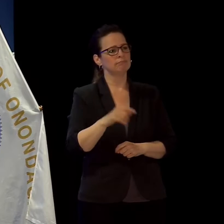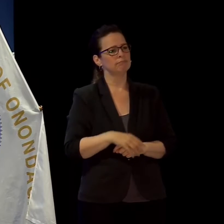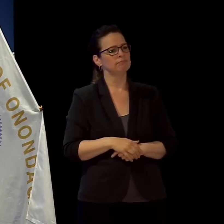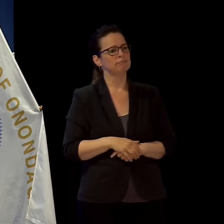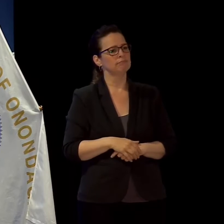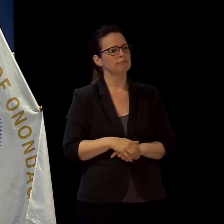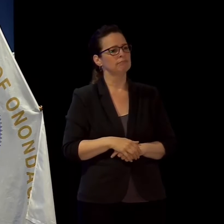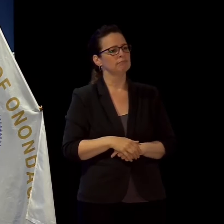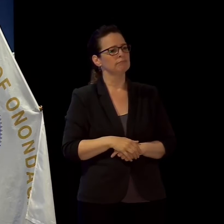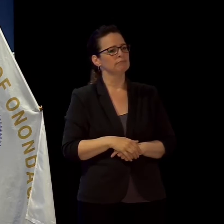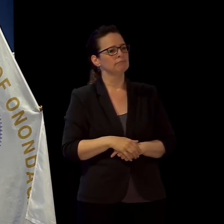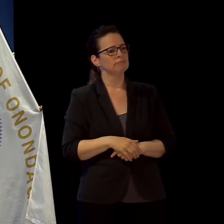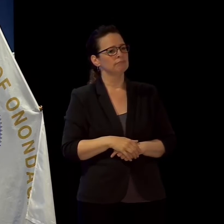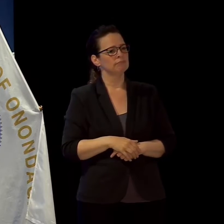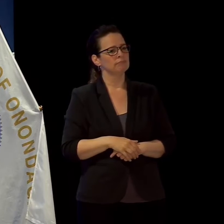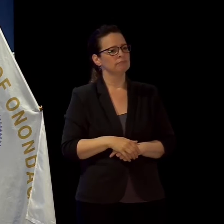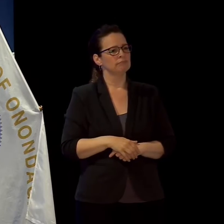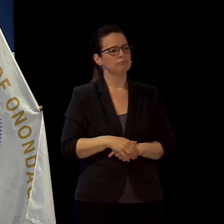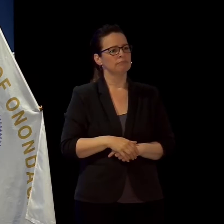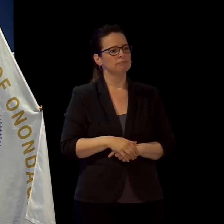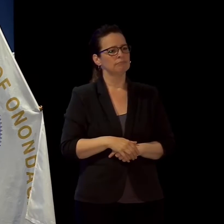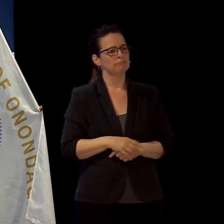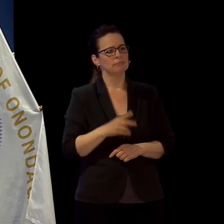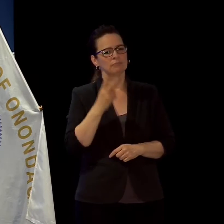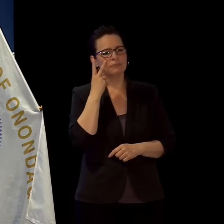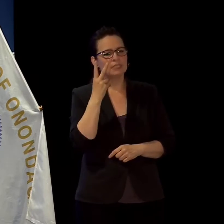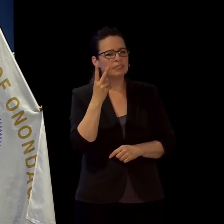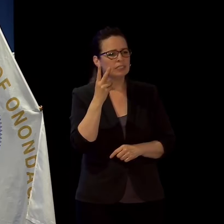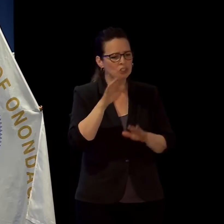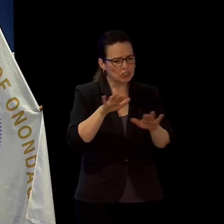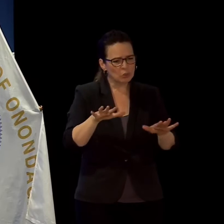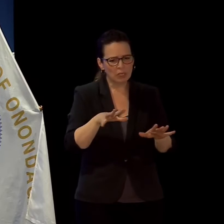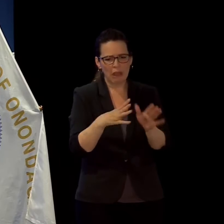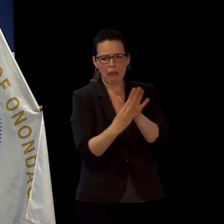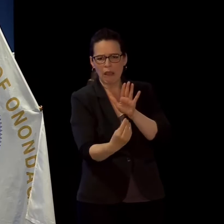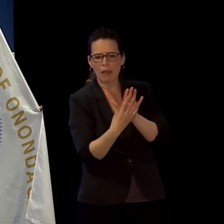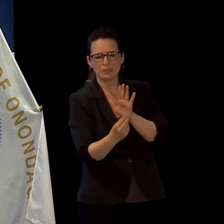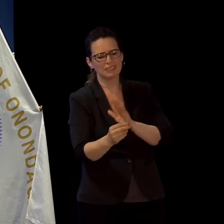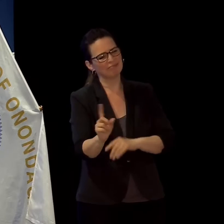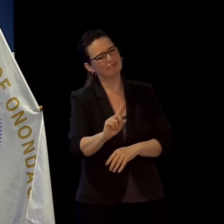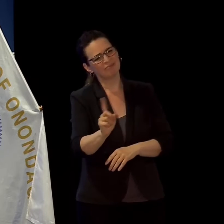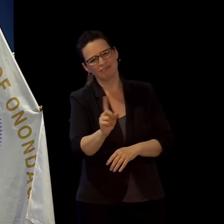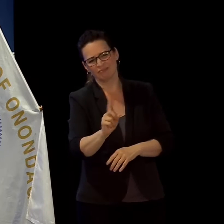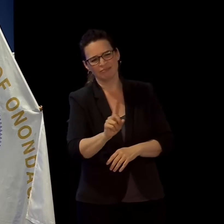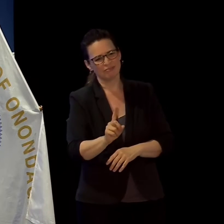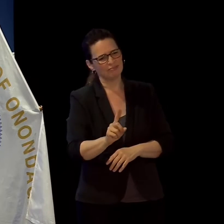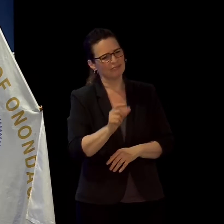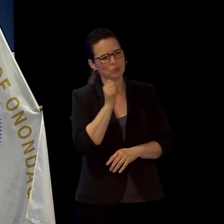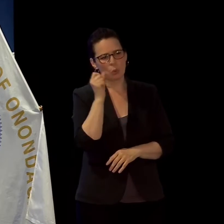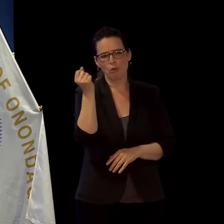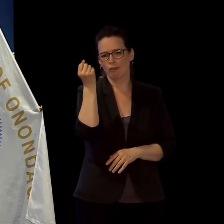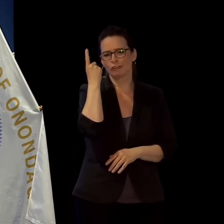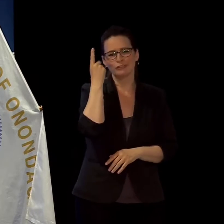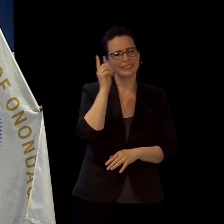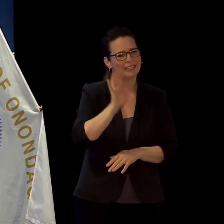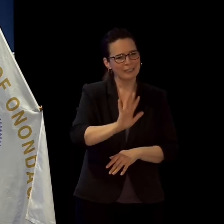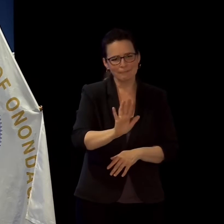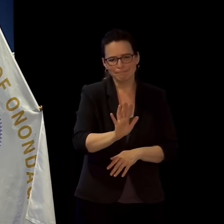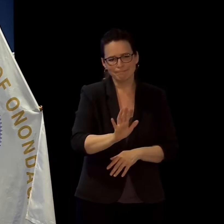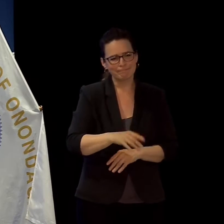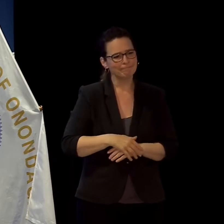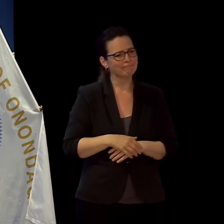Some of this is so big that you hate to see kids doing things that they don't understand sometimes. But it was a very